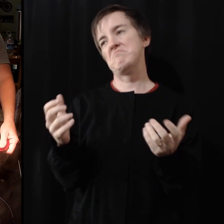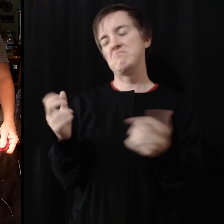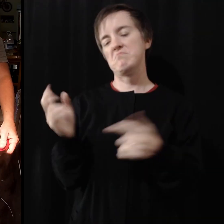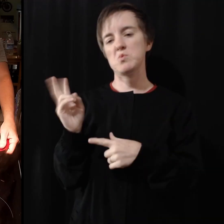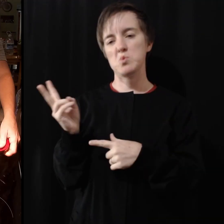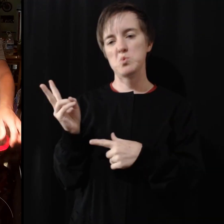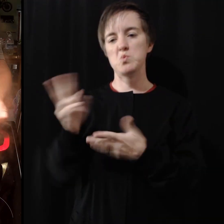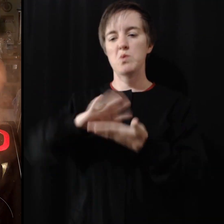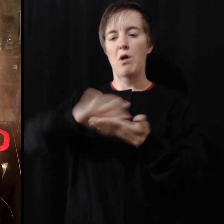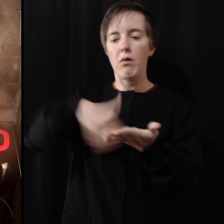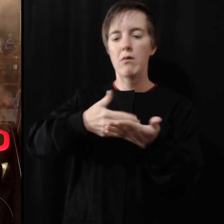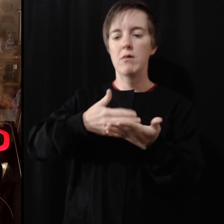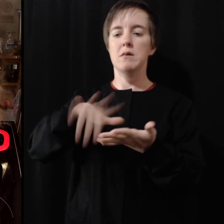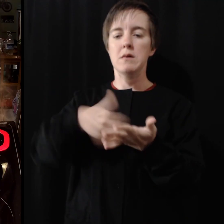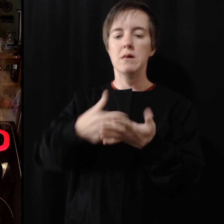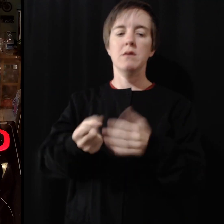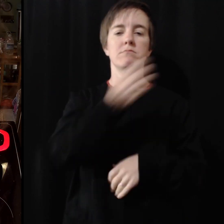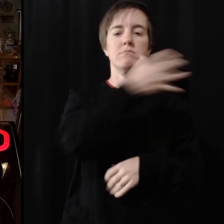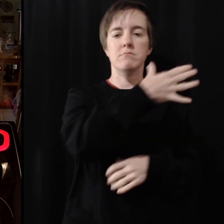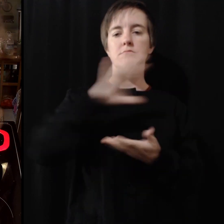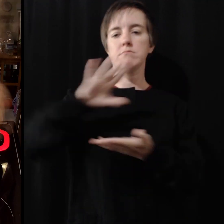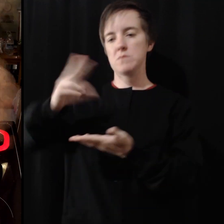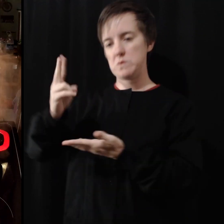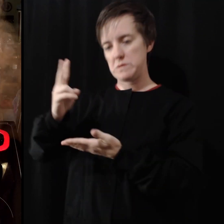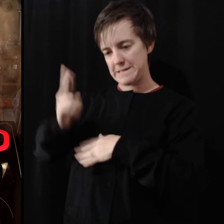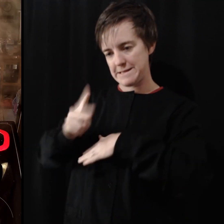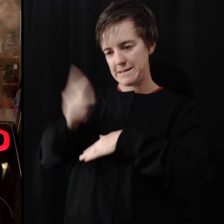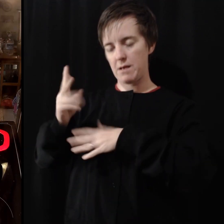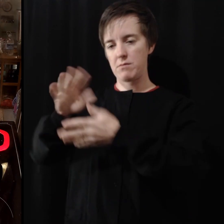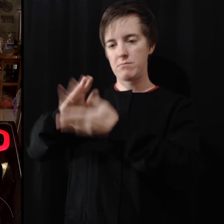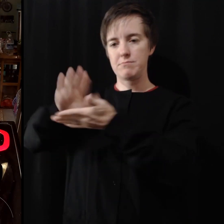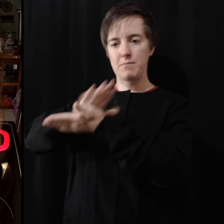about 2 sets of paper towels, like